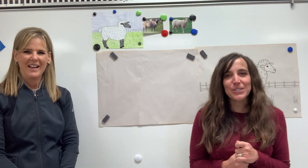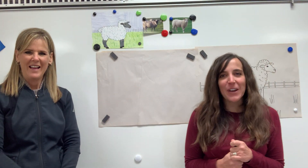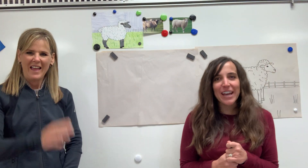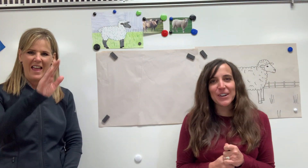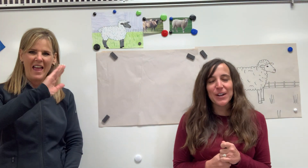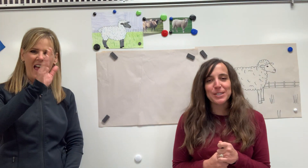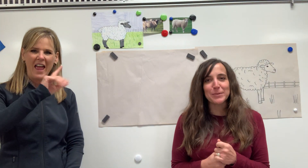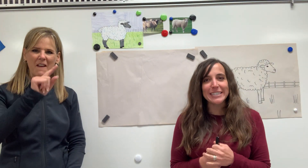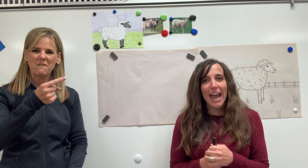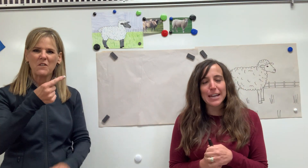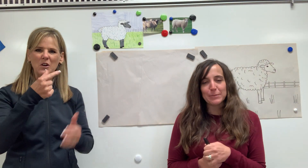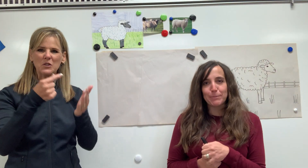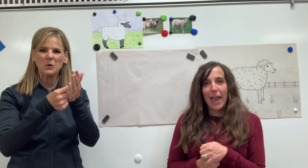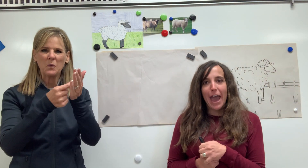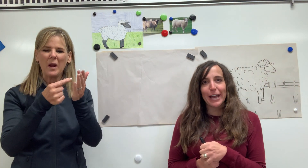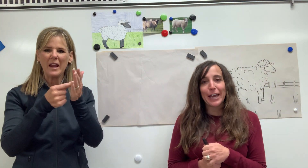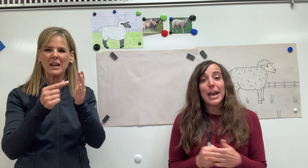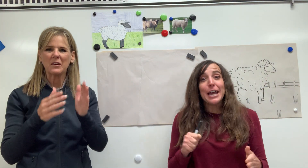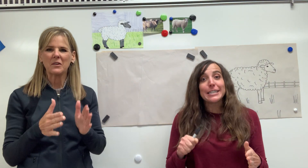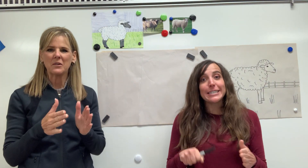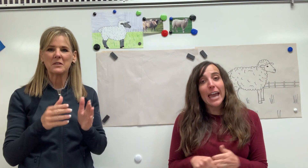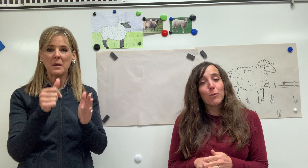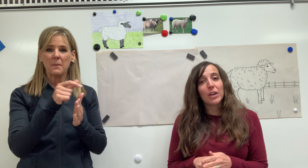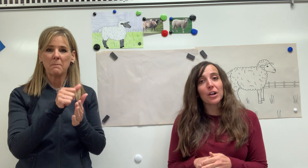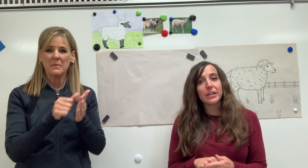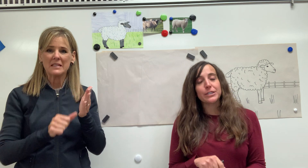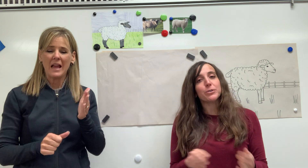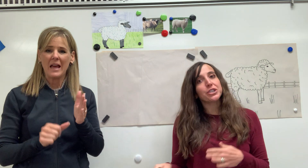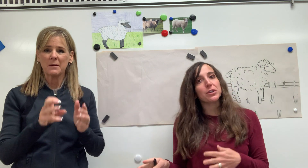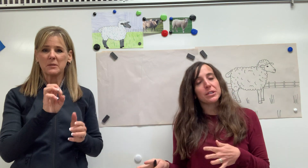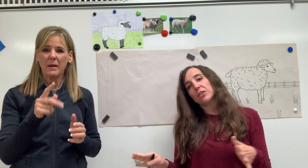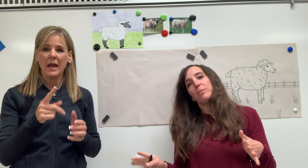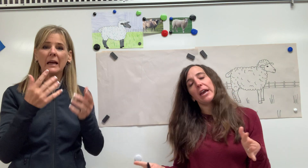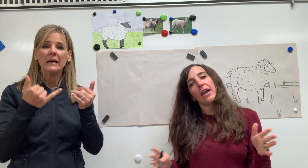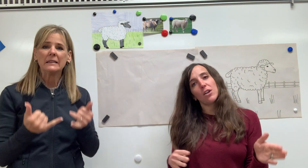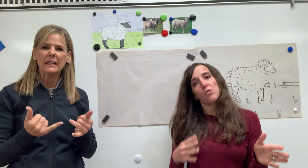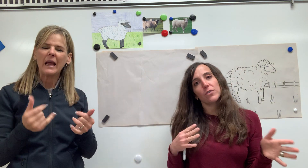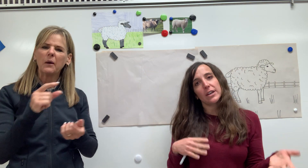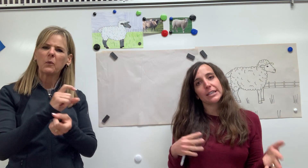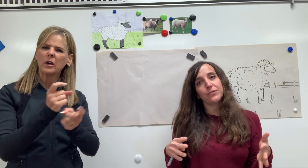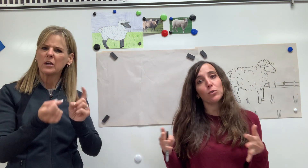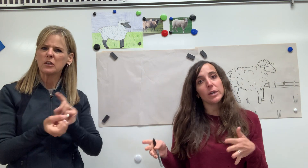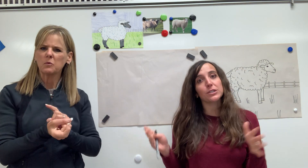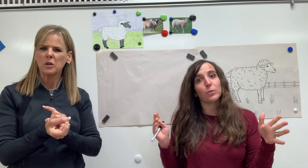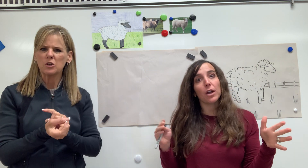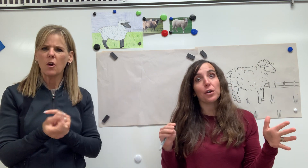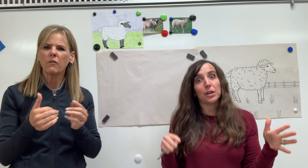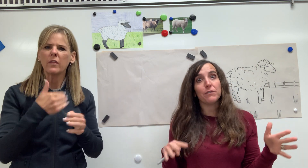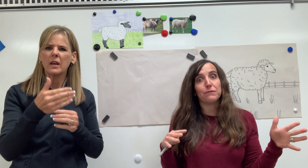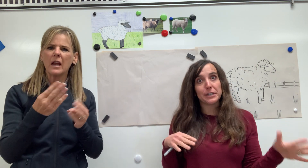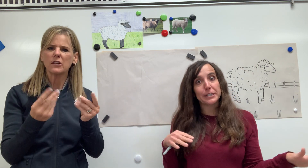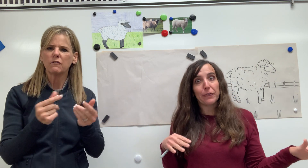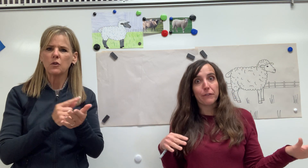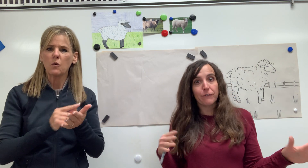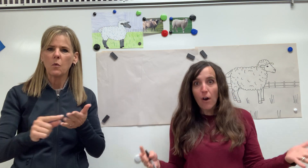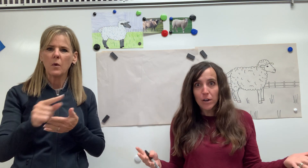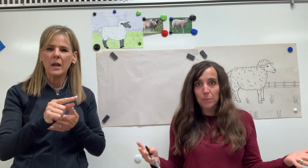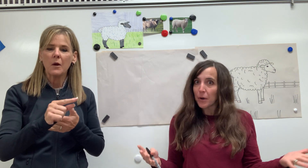first graders, Miss Adams back. Today we are going to switch gears a little bit, and over the next few weeks we are going to visit the farm.